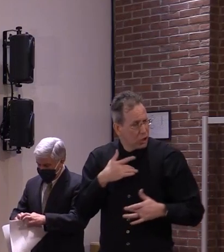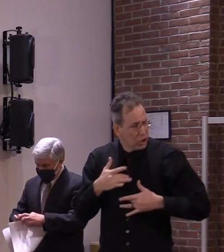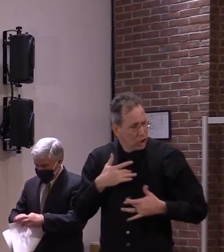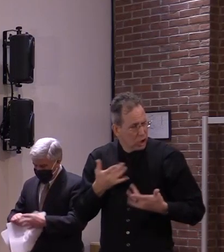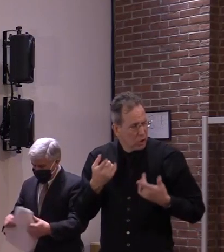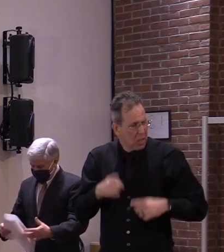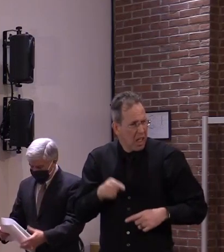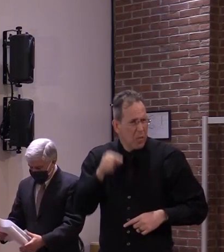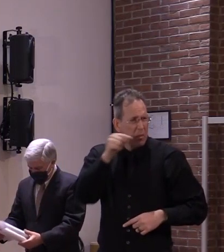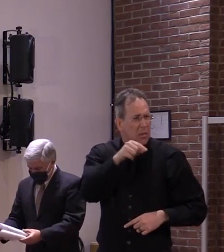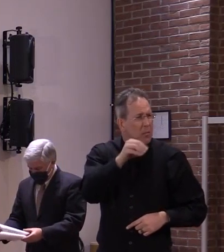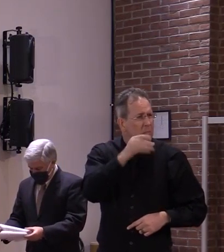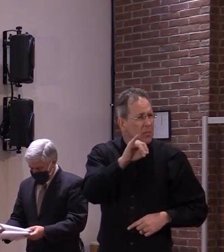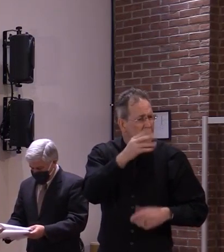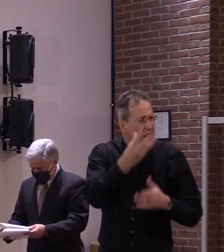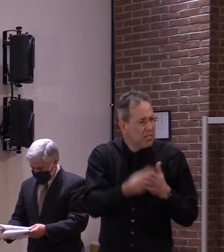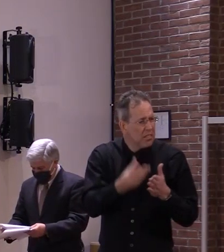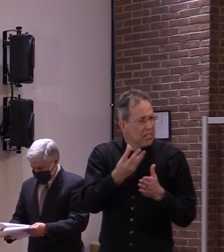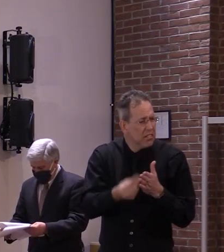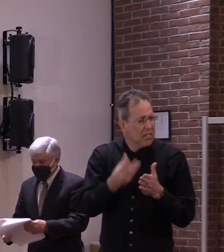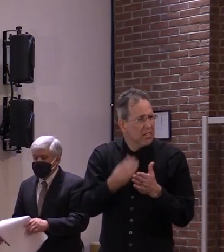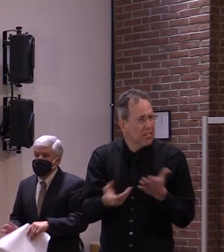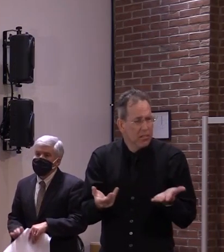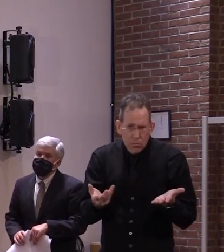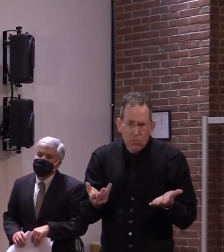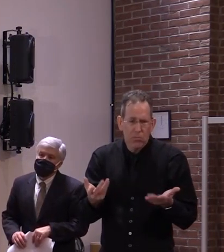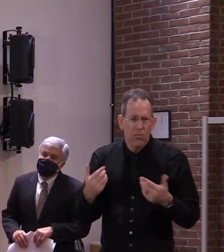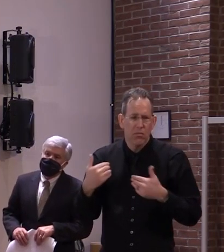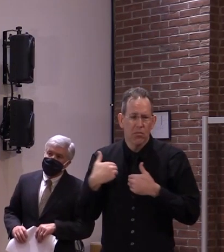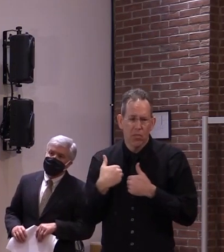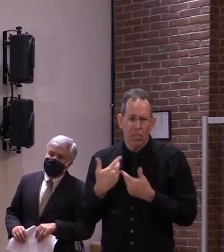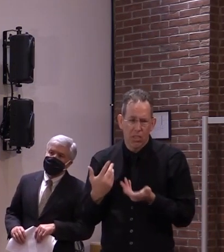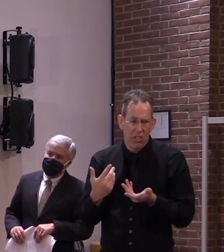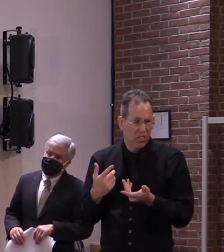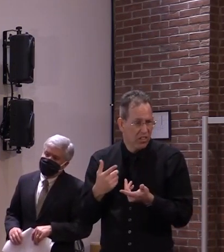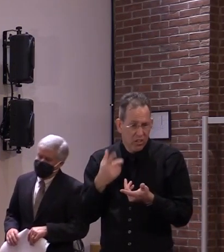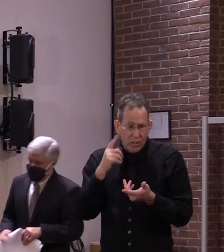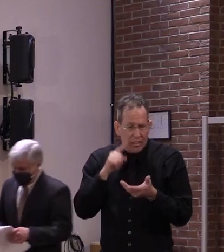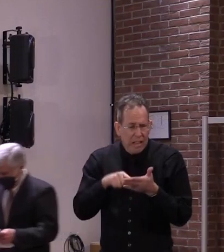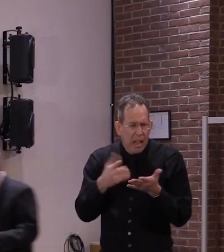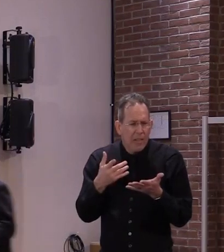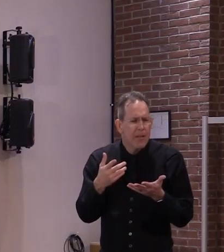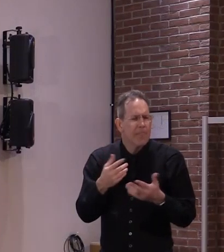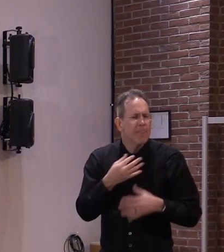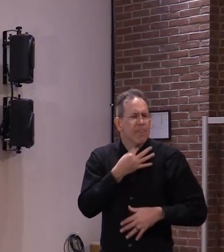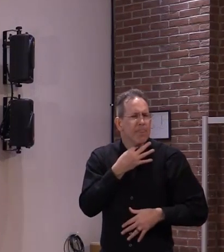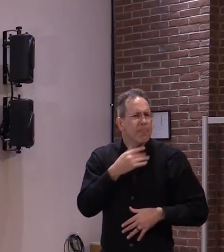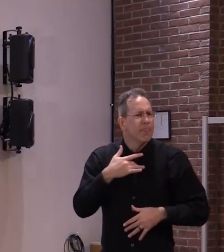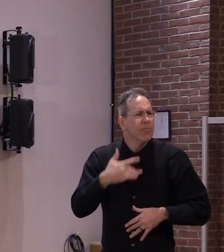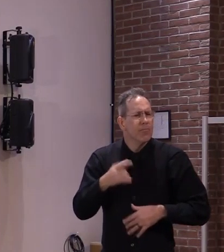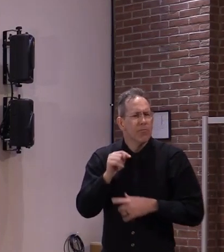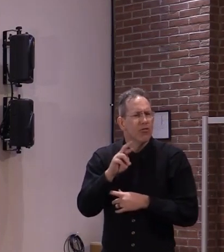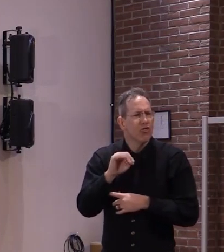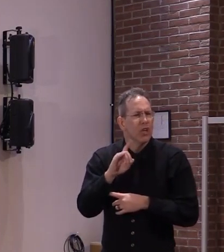about that? And are there any sort of overarching trends that you're seeing that need to be addressed?